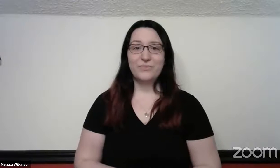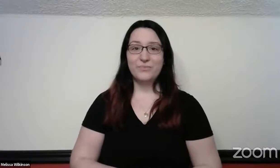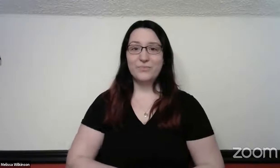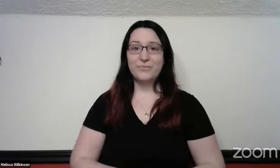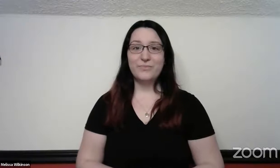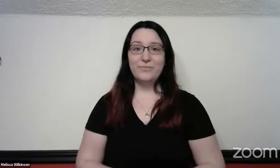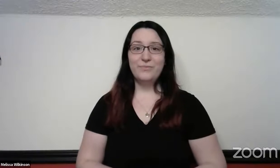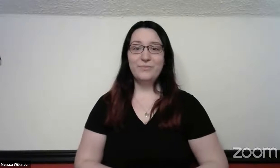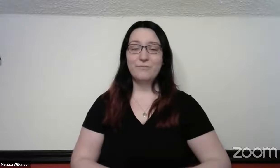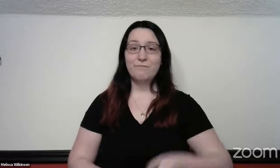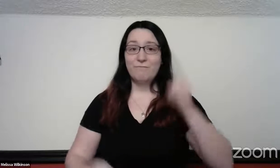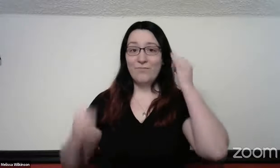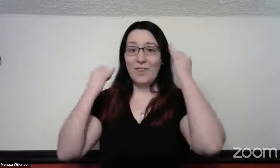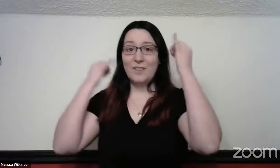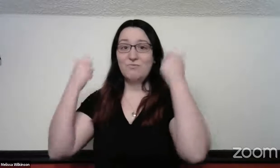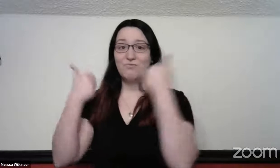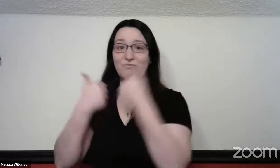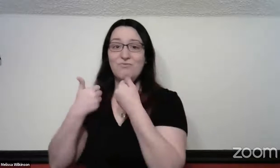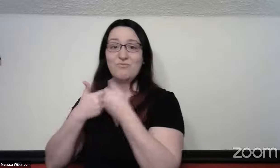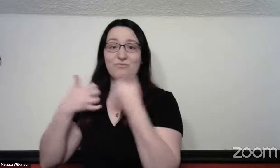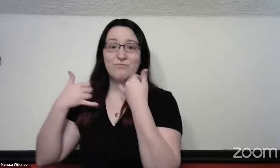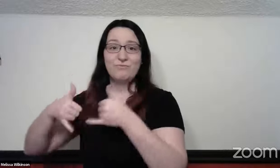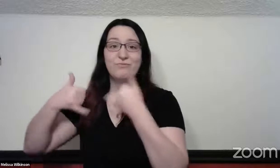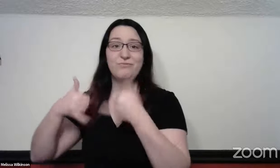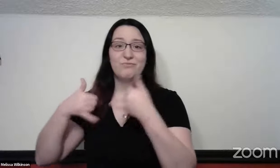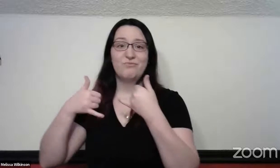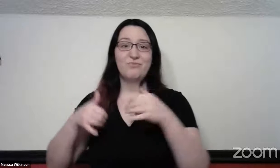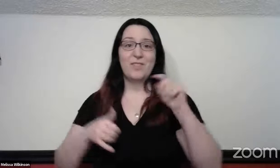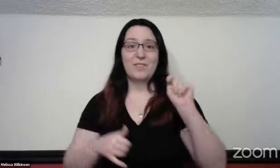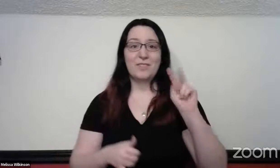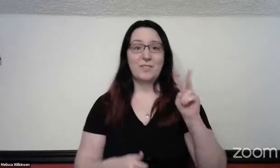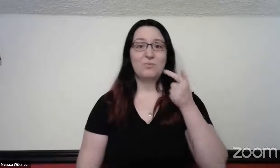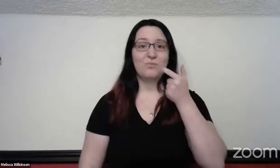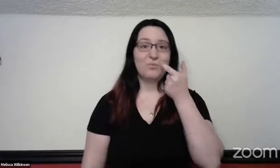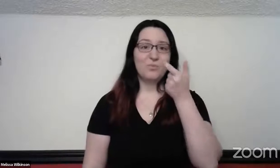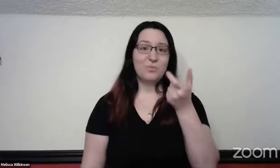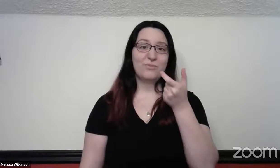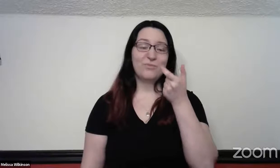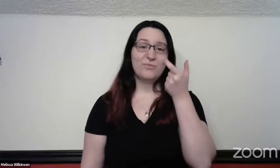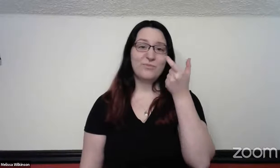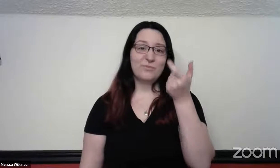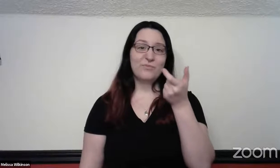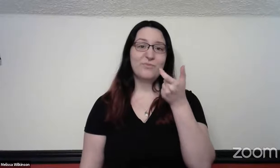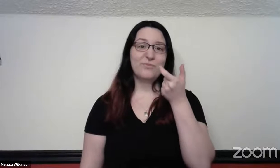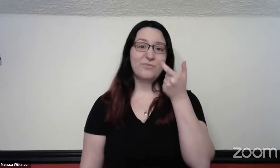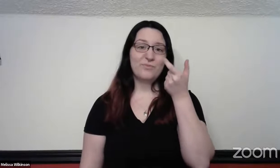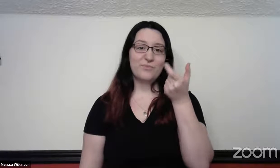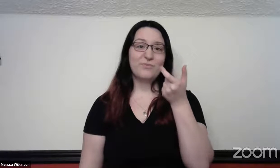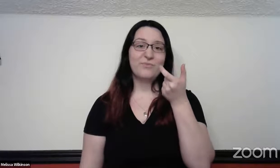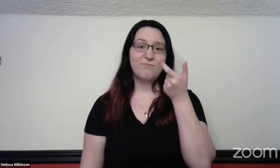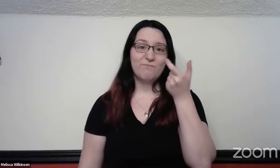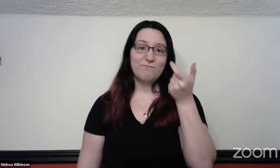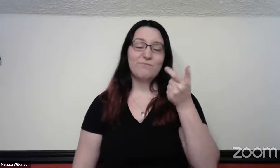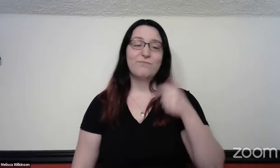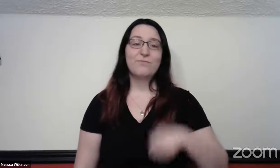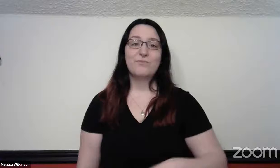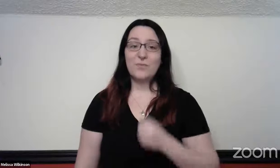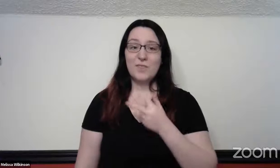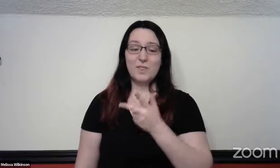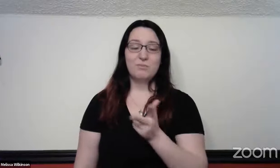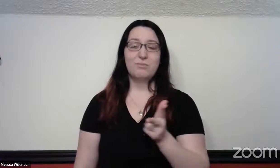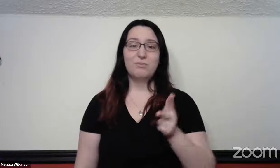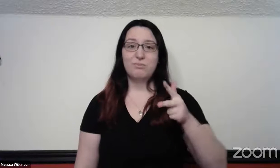And so Melissa has chosen it, which I'm very honored. Melissa is a first-year student in the interpreter training